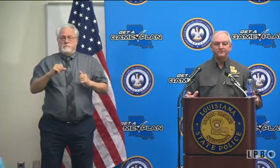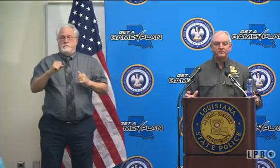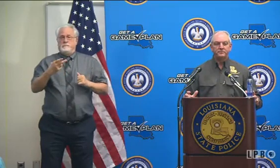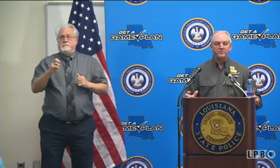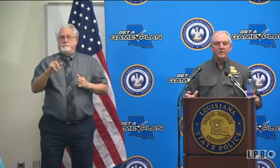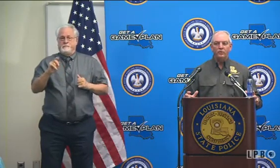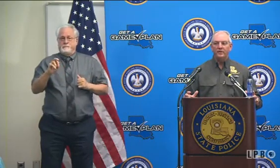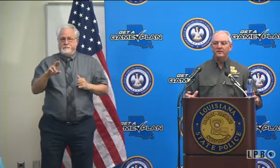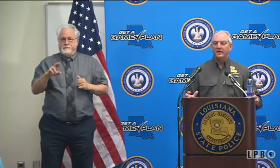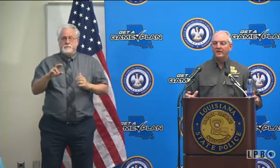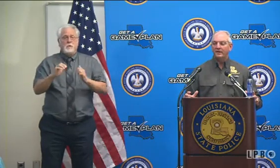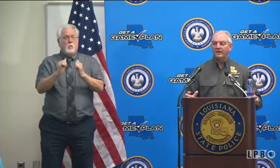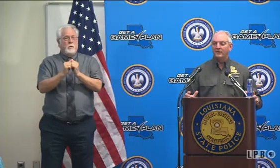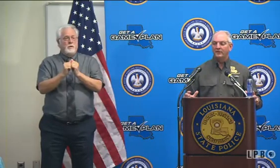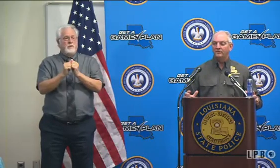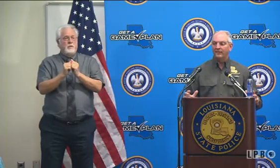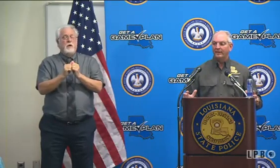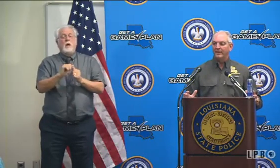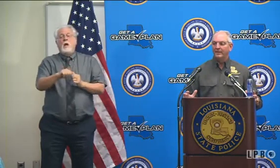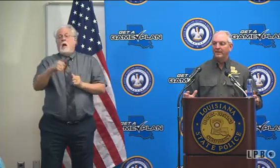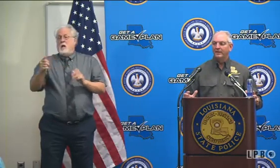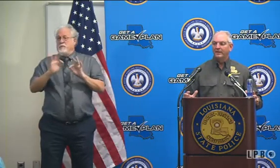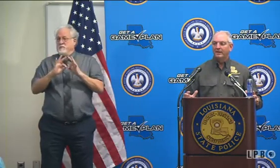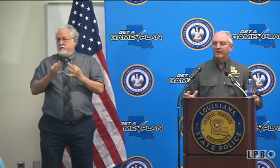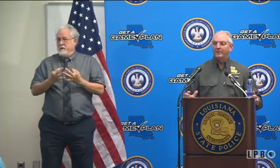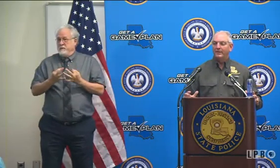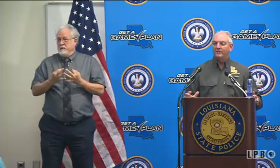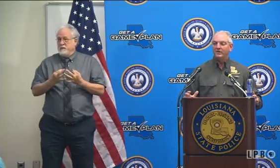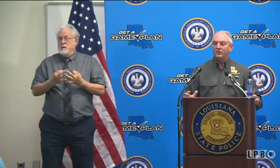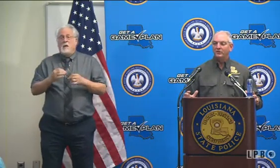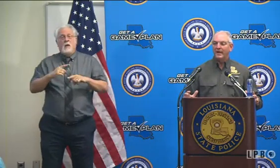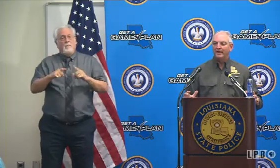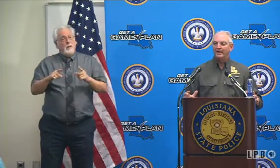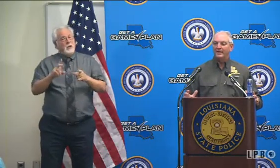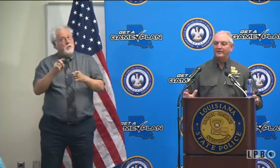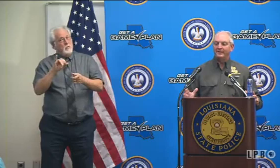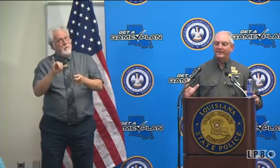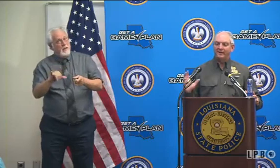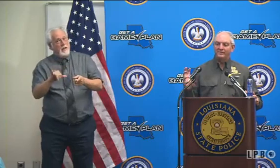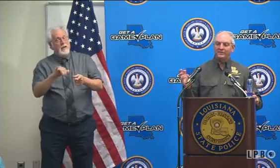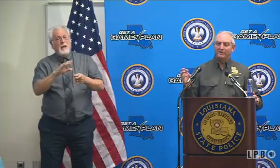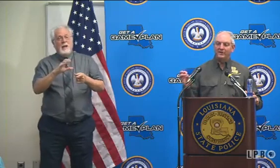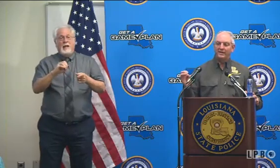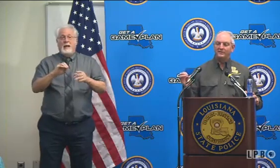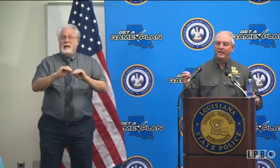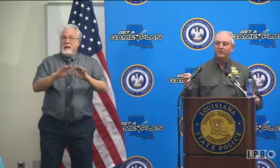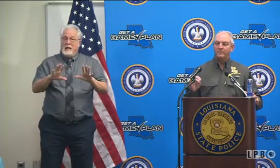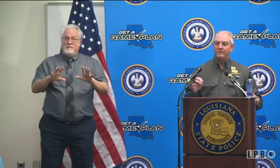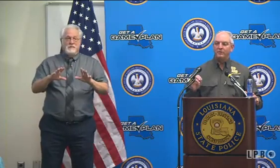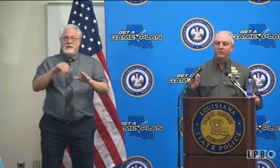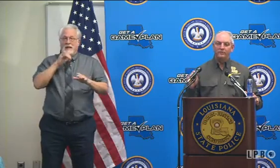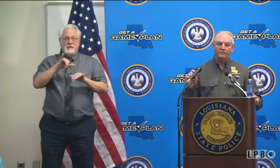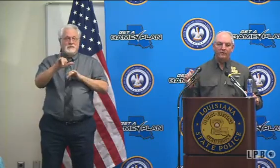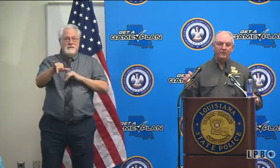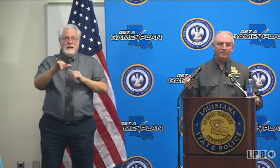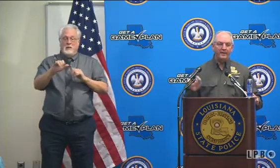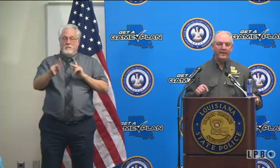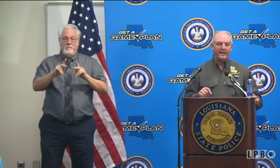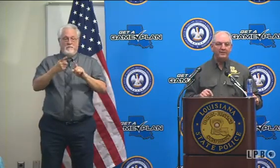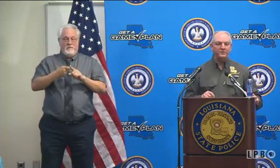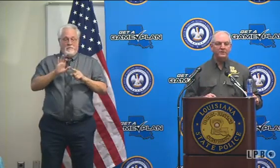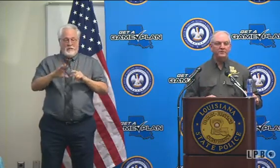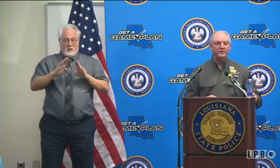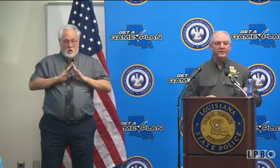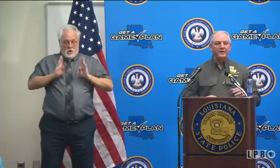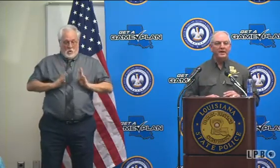shelter with other family. But if they do that, and obviously they're not staying with people who are from their